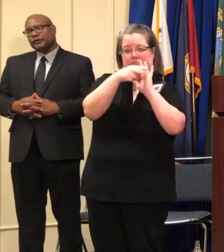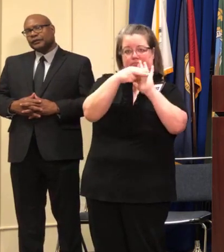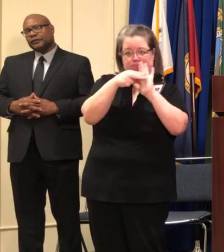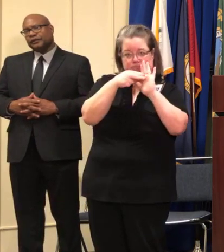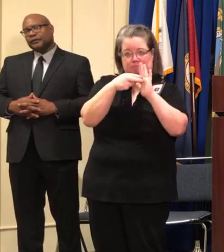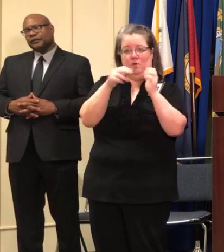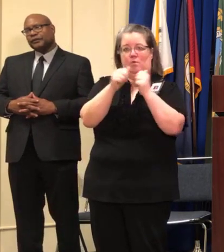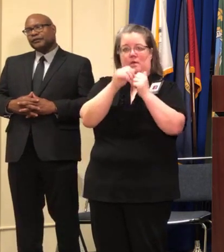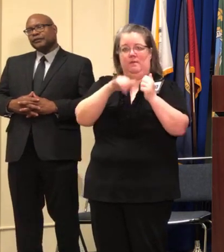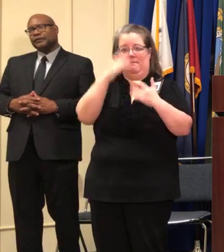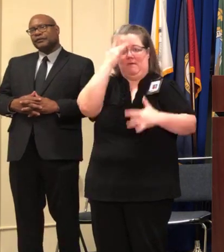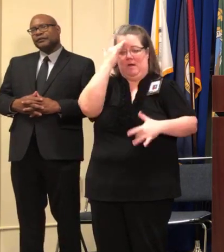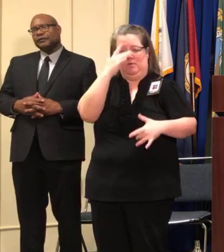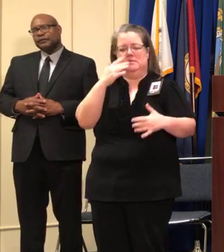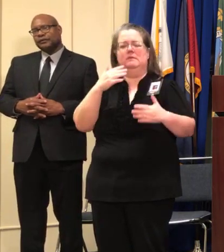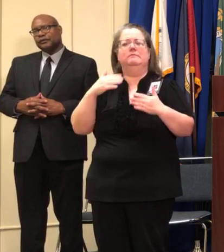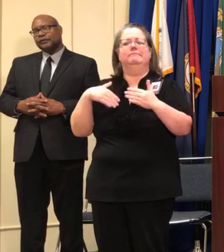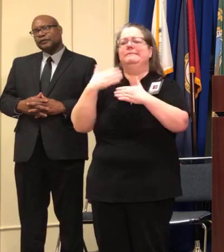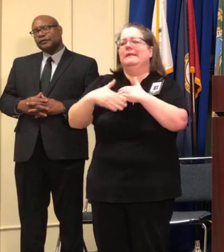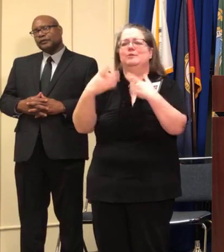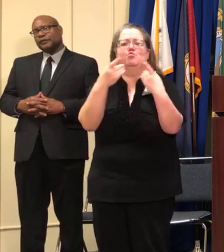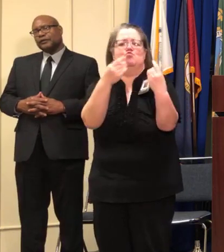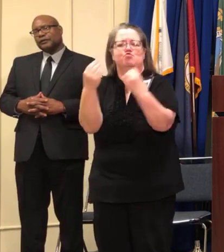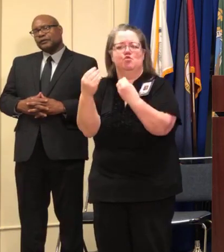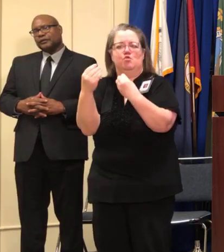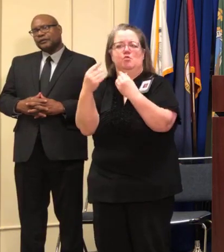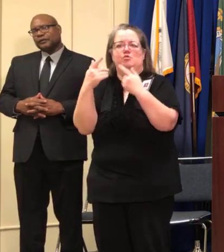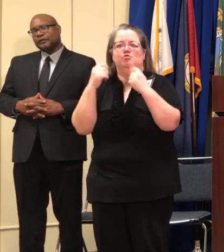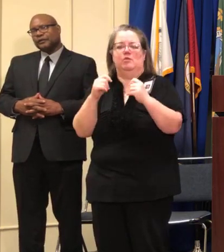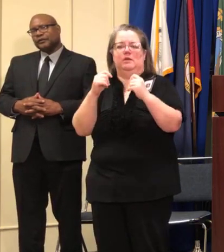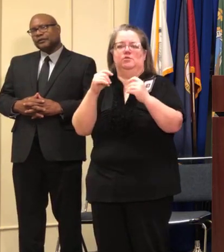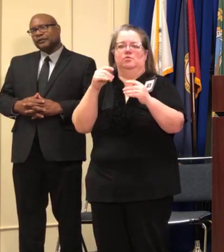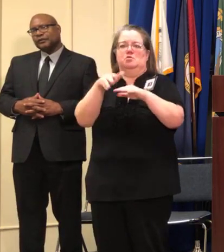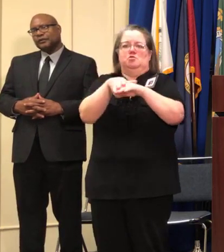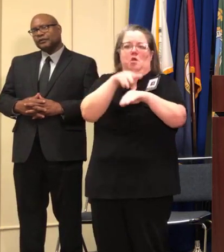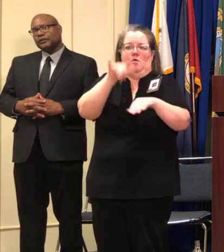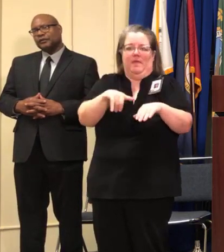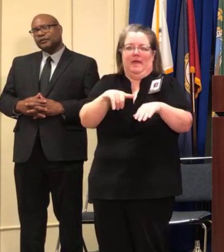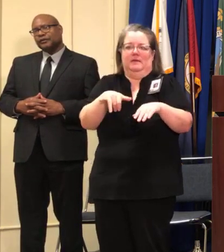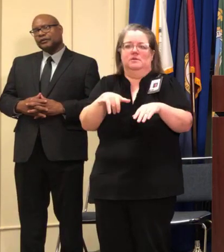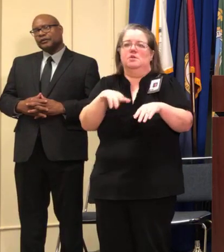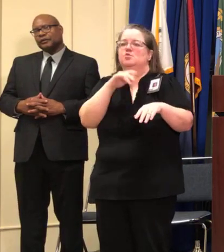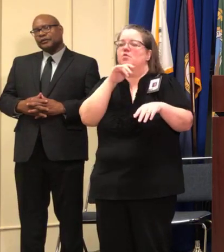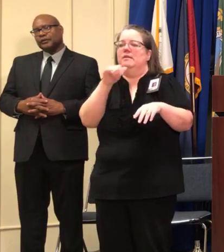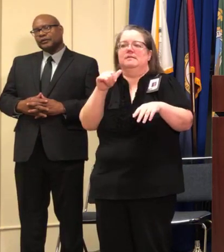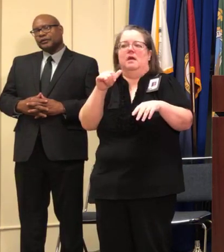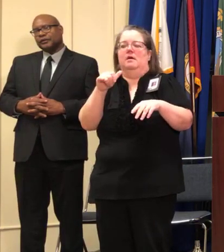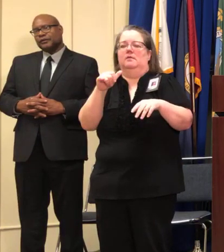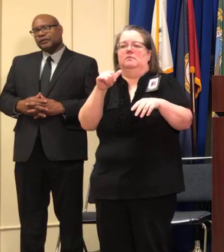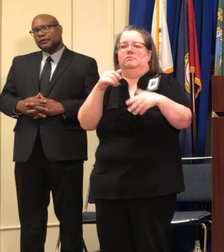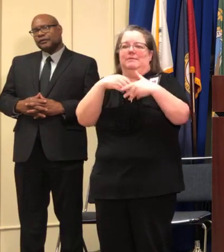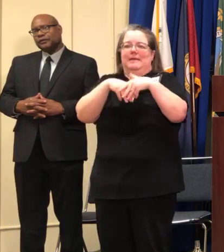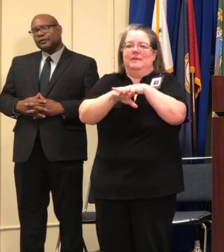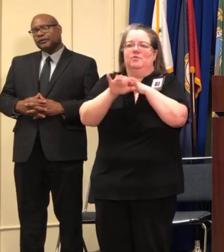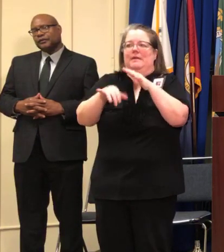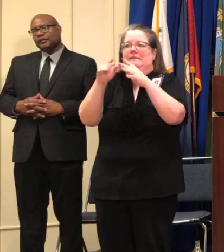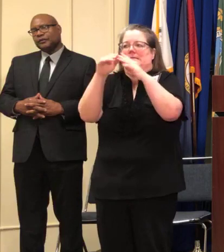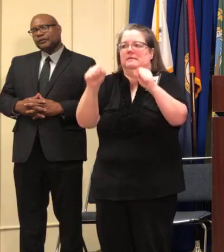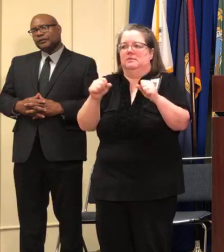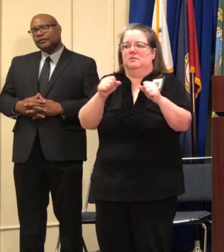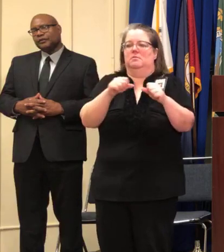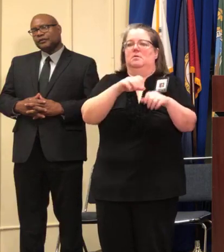that now. What's the next step in trying to blunt that so that this does not get into those systems, police,